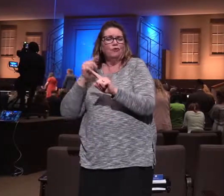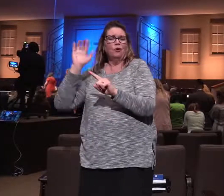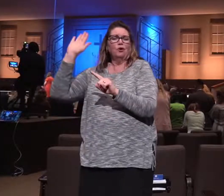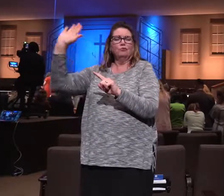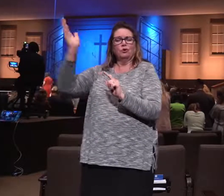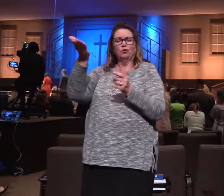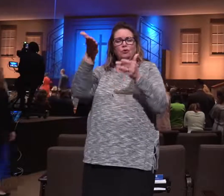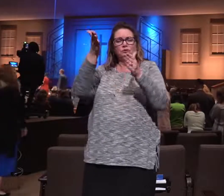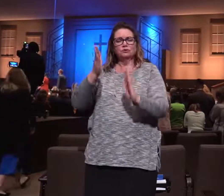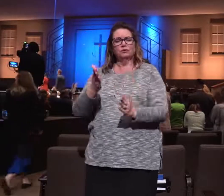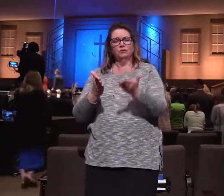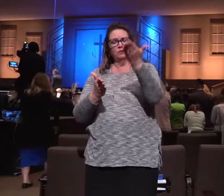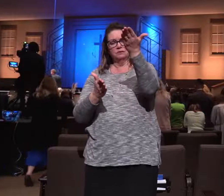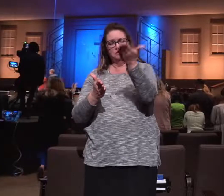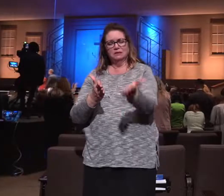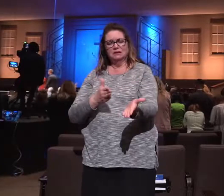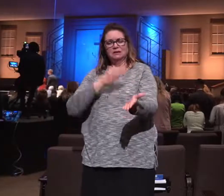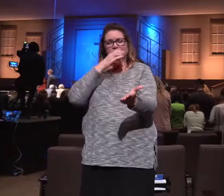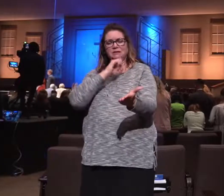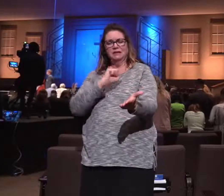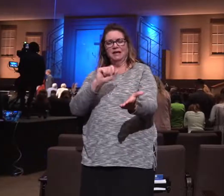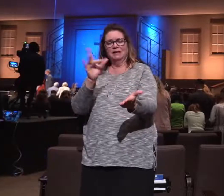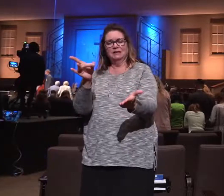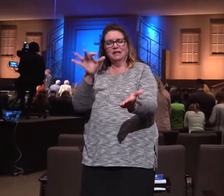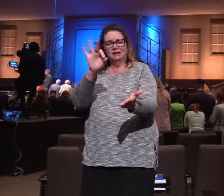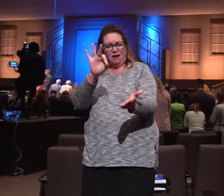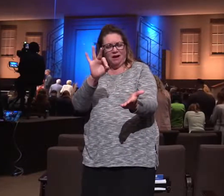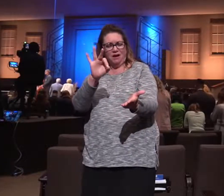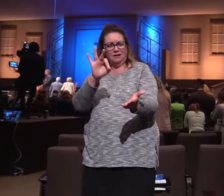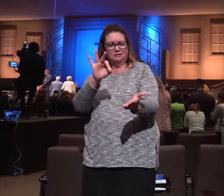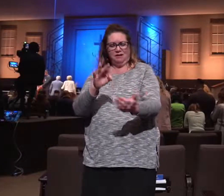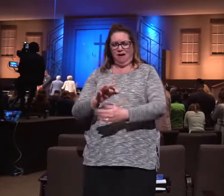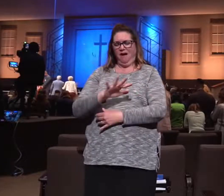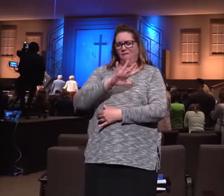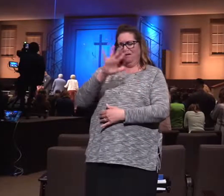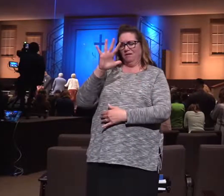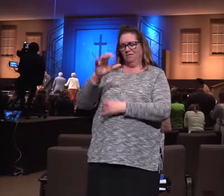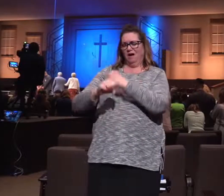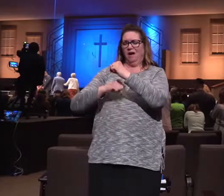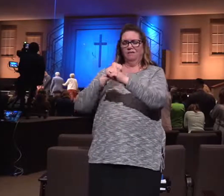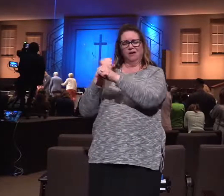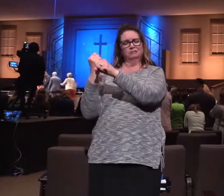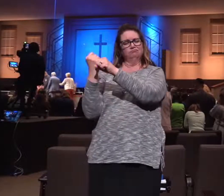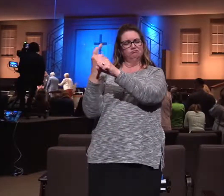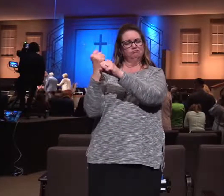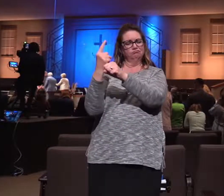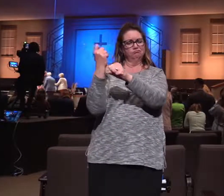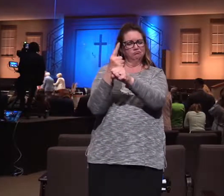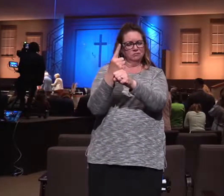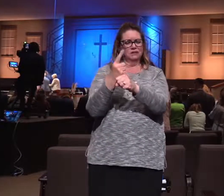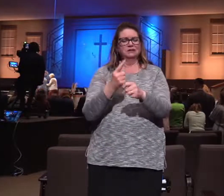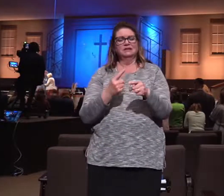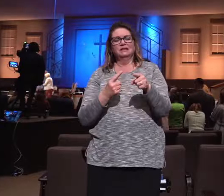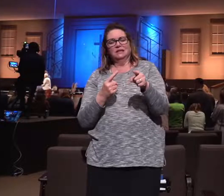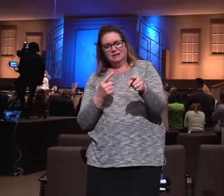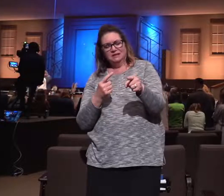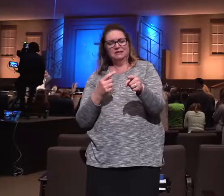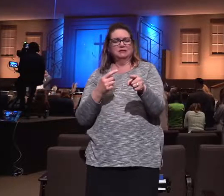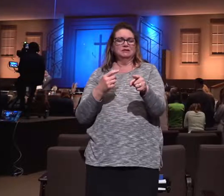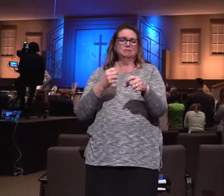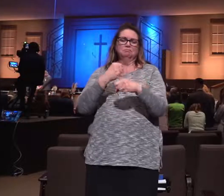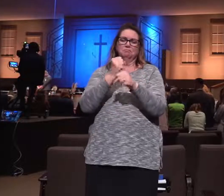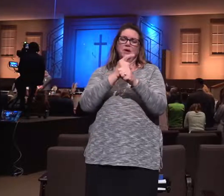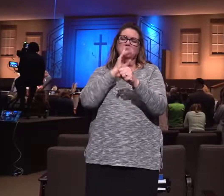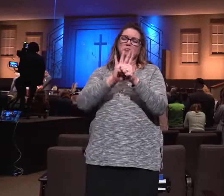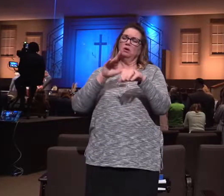who 55 times in a row has made commitments like we're being asked to make tonight. Thank you for his wonderful